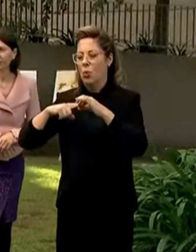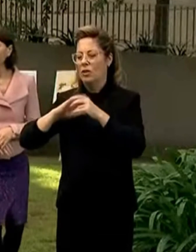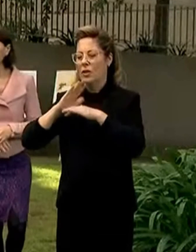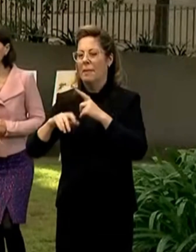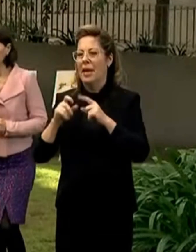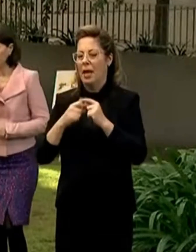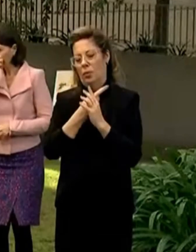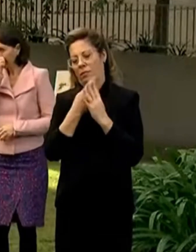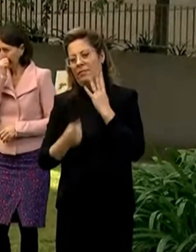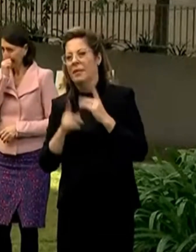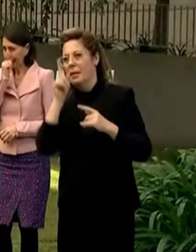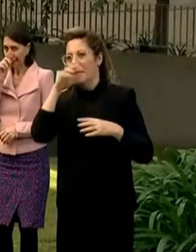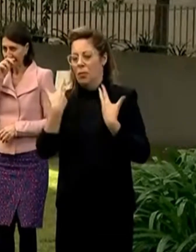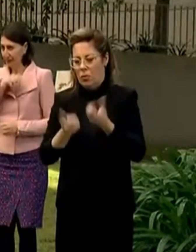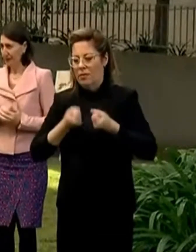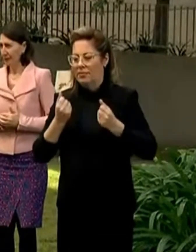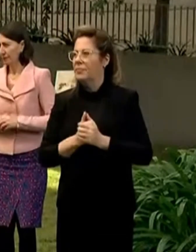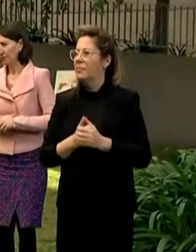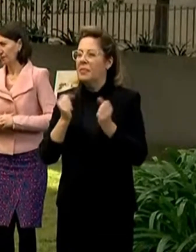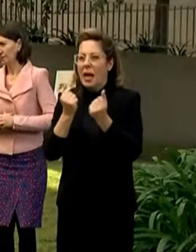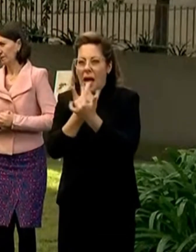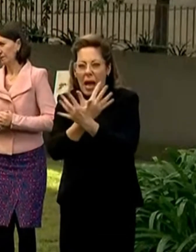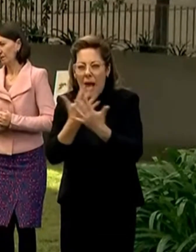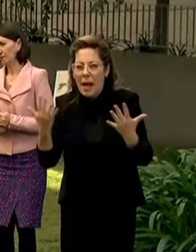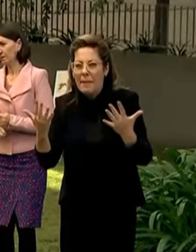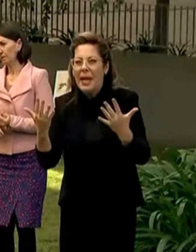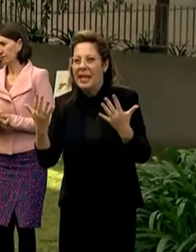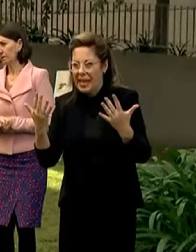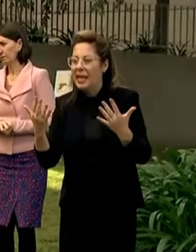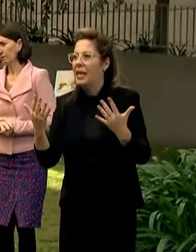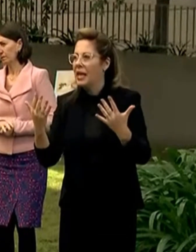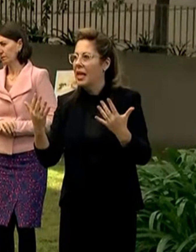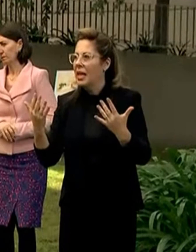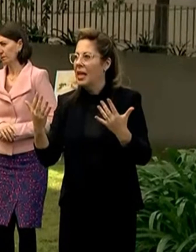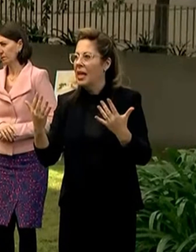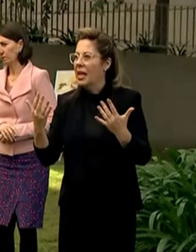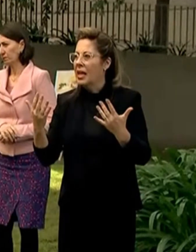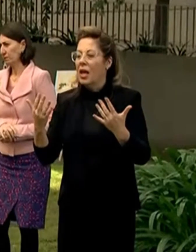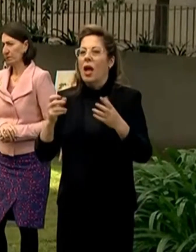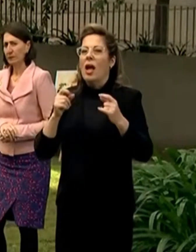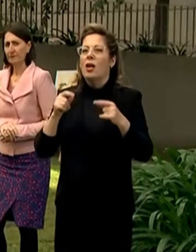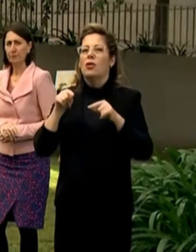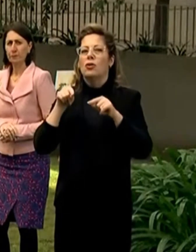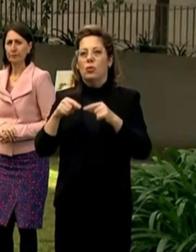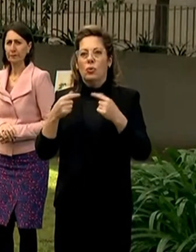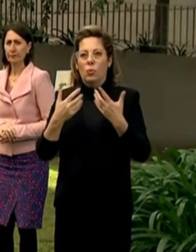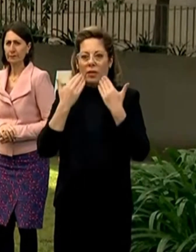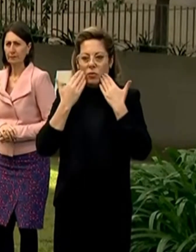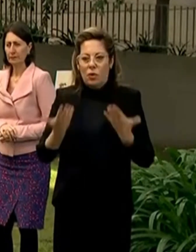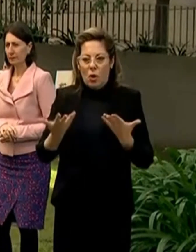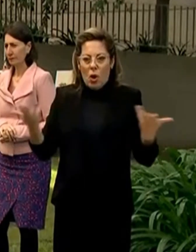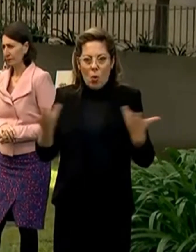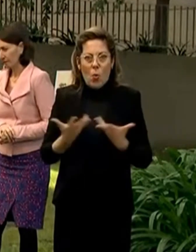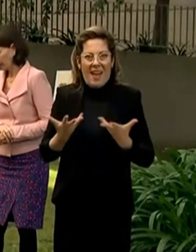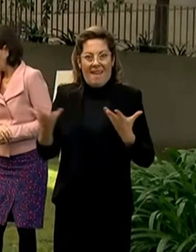clarify? Sorry, can I clarify? How many cases have been identified that New South Wales is not able to link